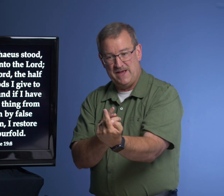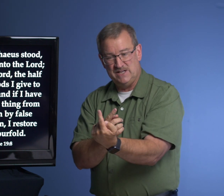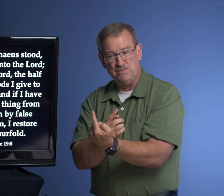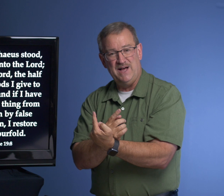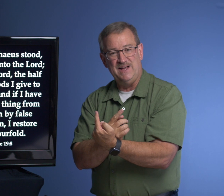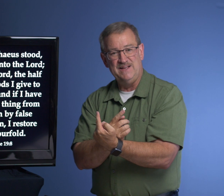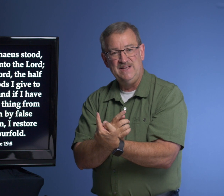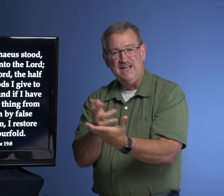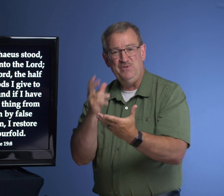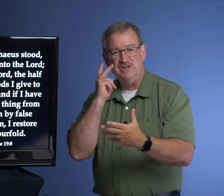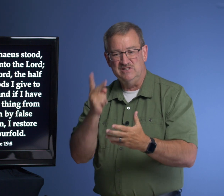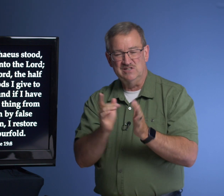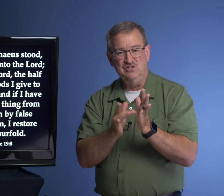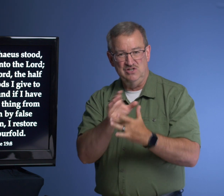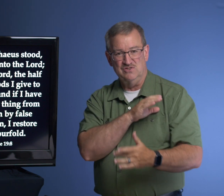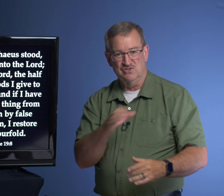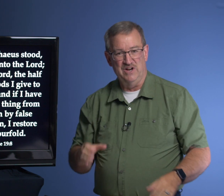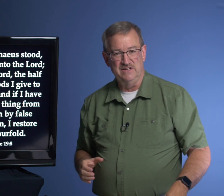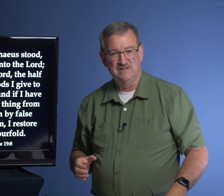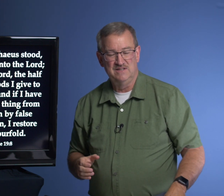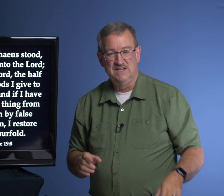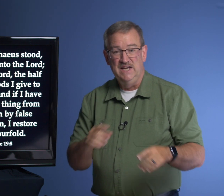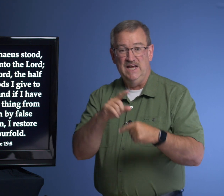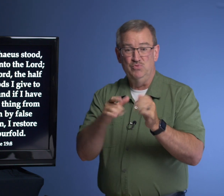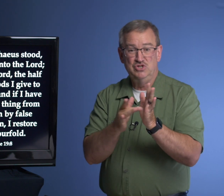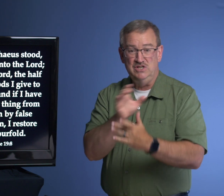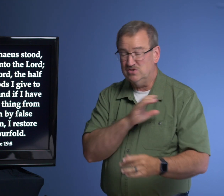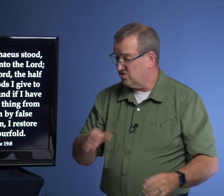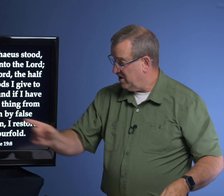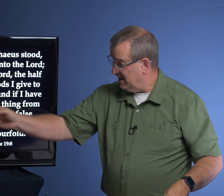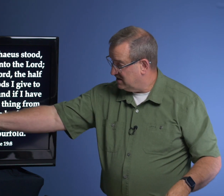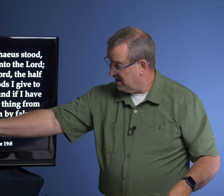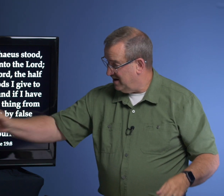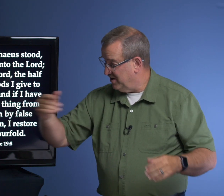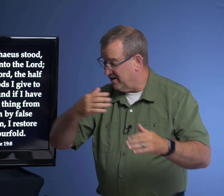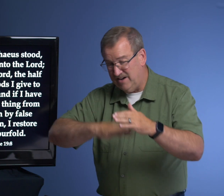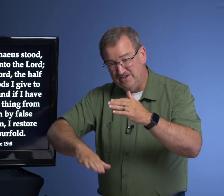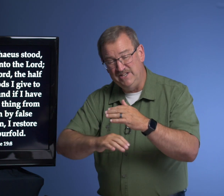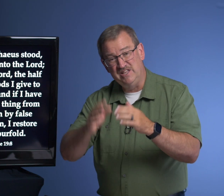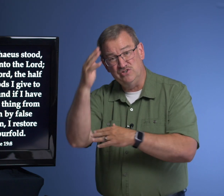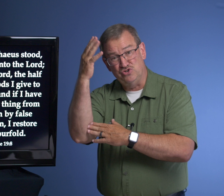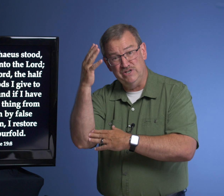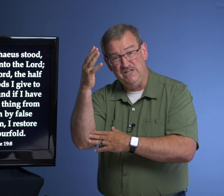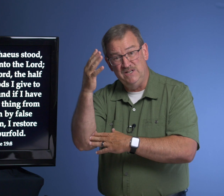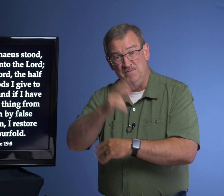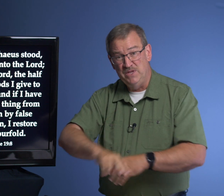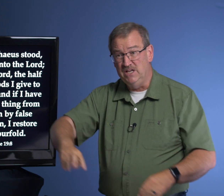pass by. He wanted to see Jesus Christ. And when Jesus Christ got there underneath his tree, he